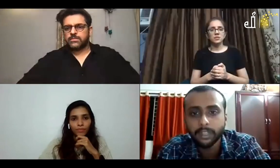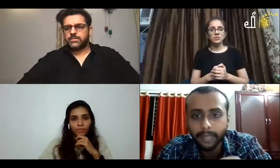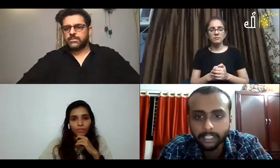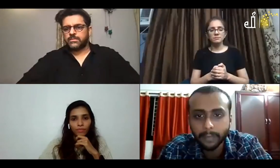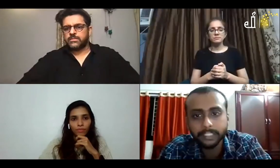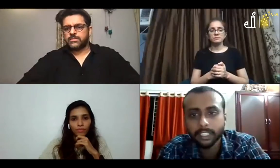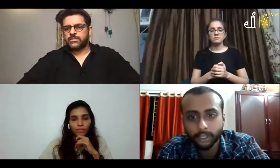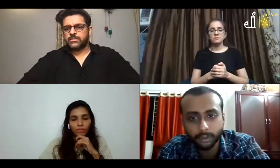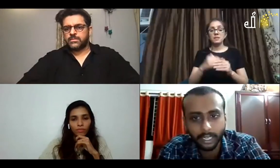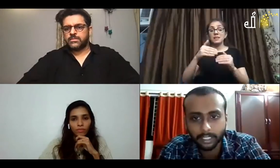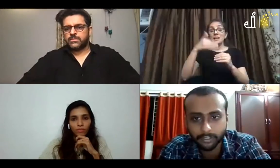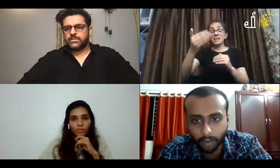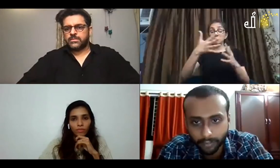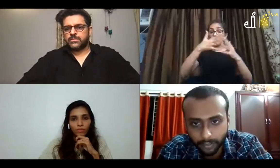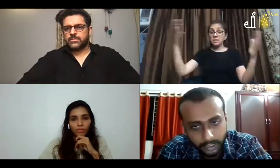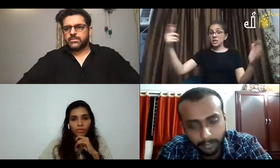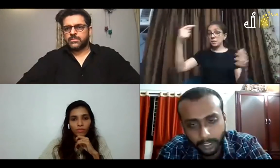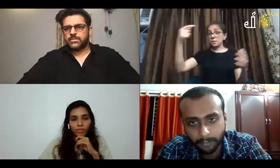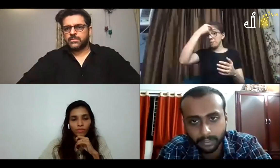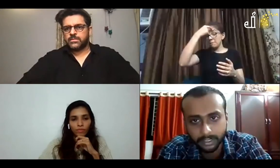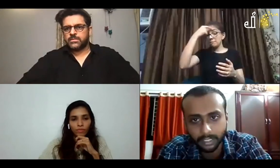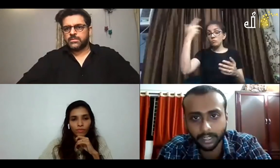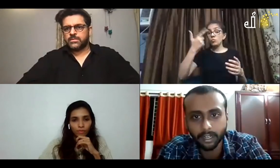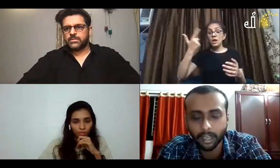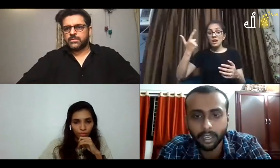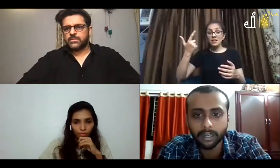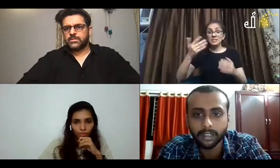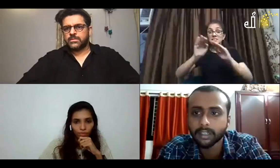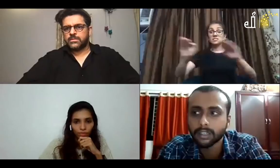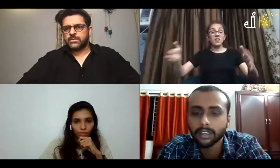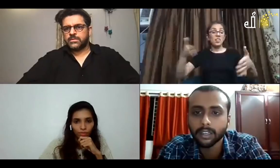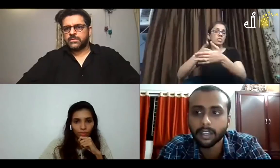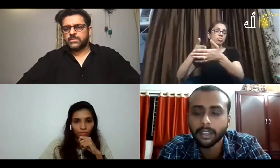Now the next major issue that is faced by the children are